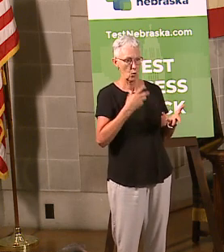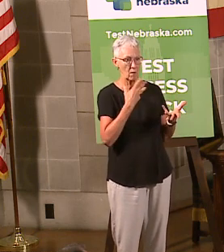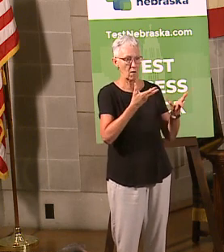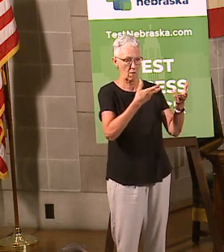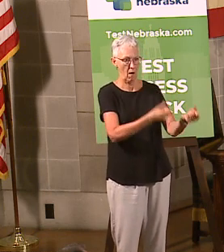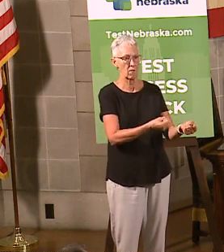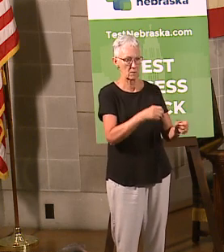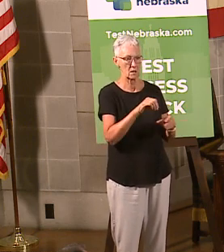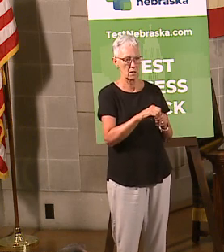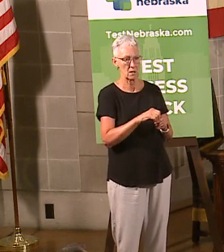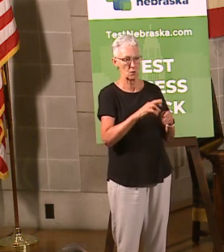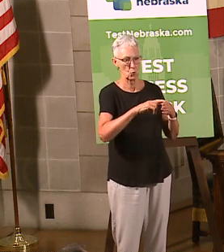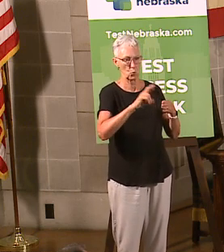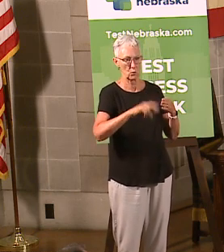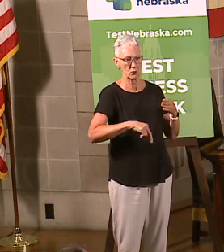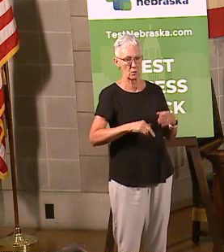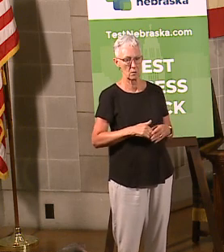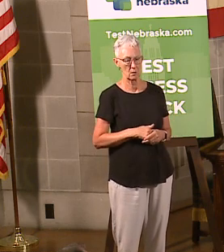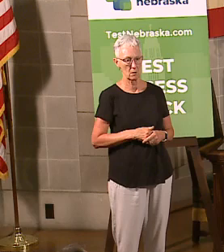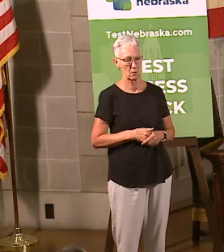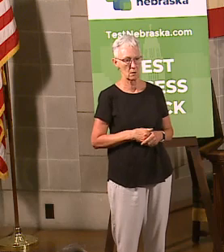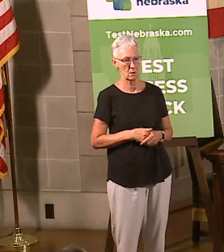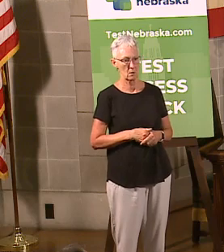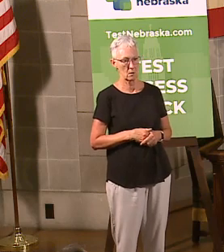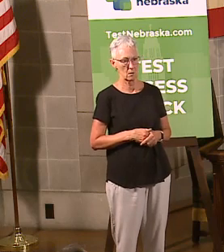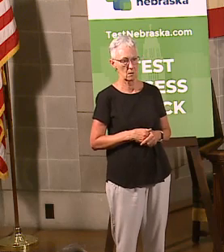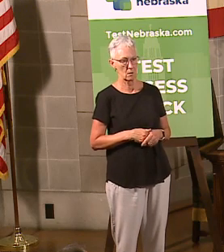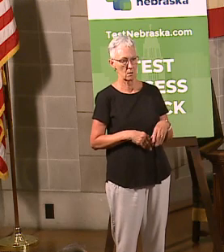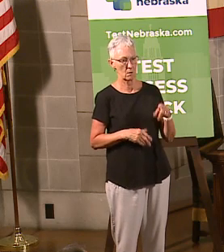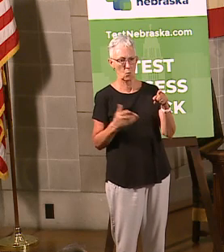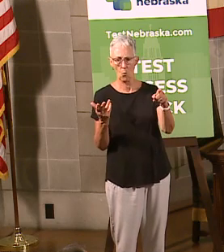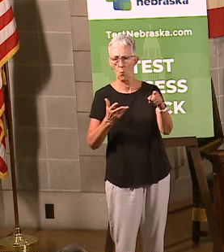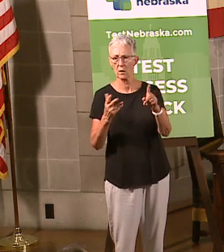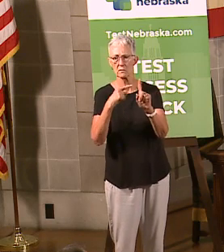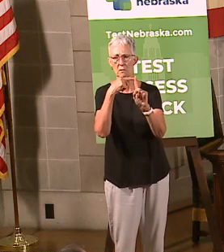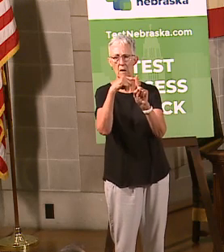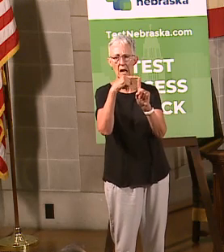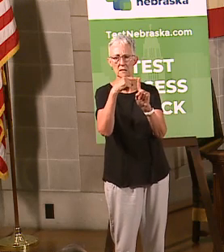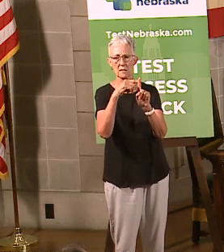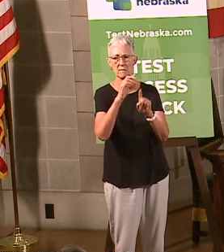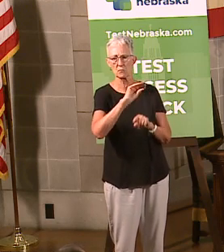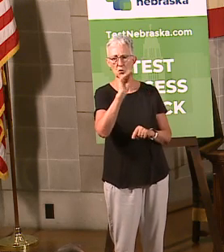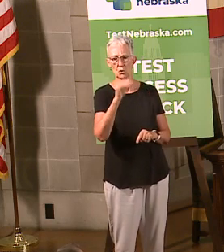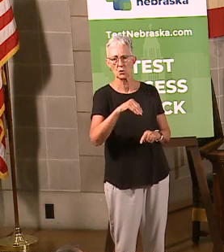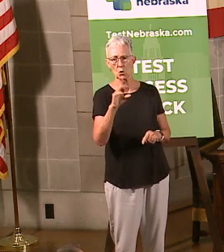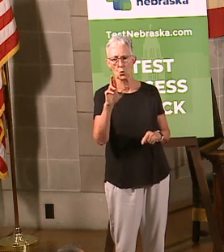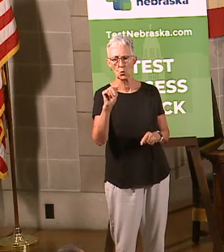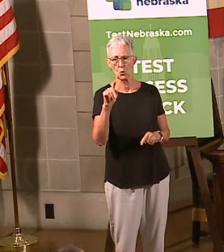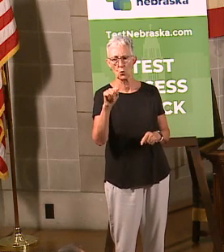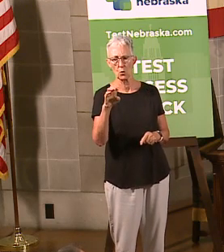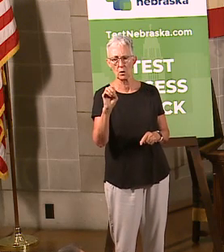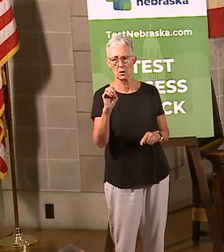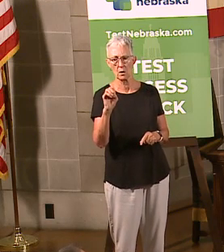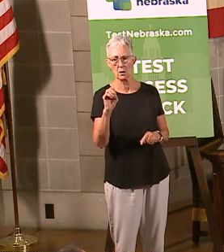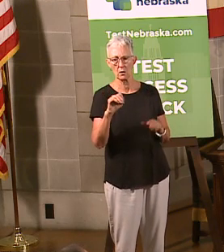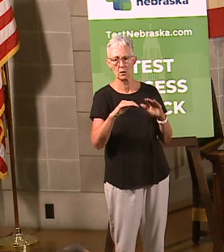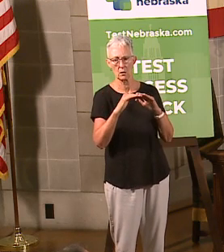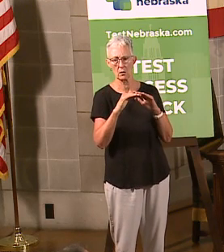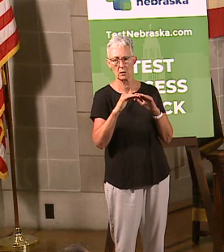results. Last question. What is the positivity rate now? Positivity rate for Test Nebraska, a little over